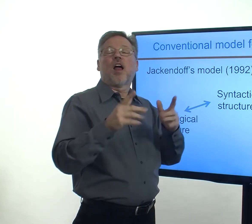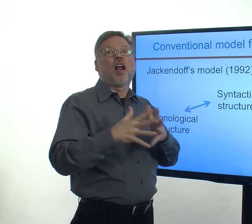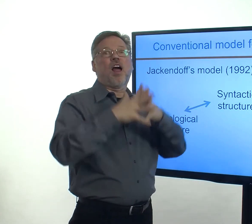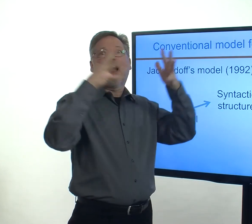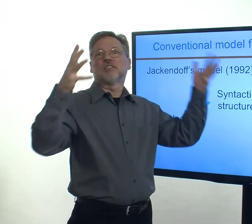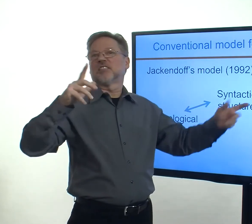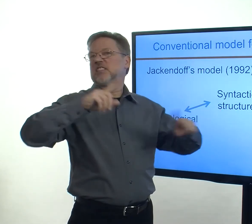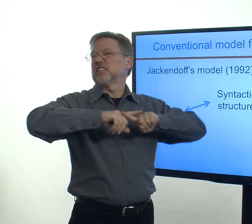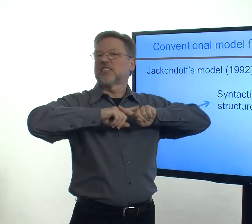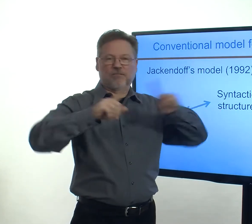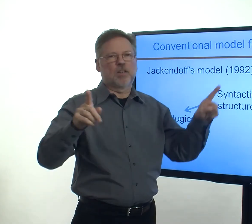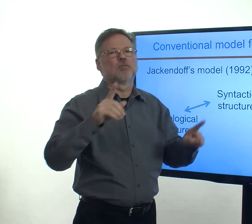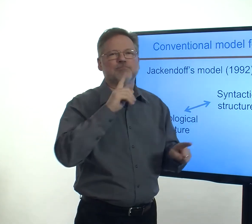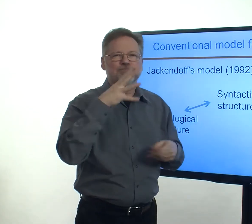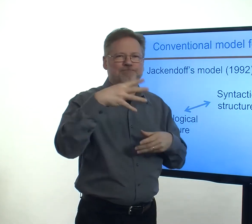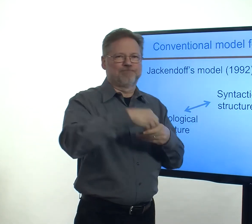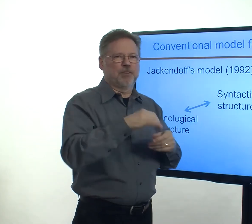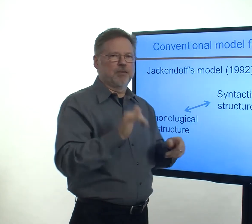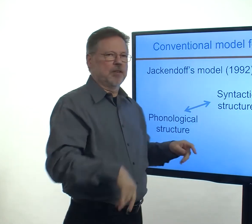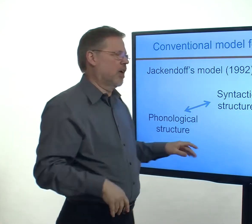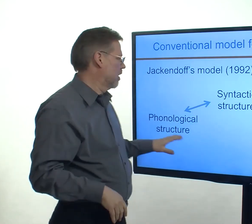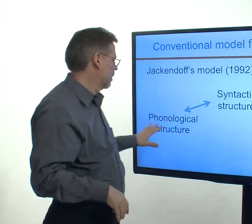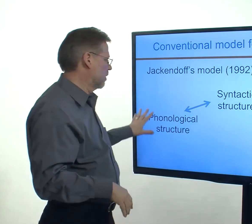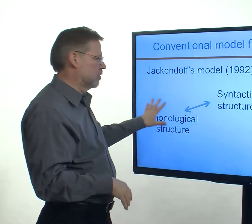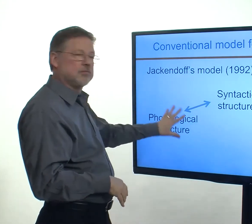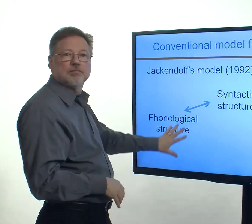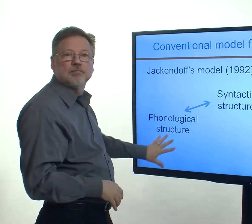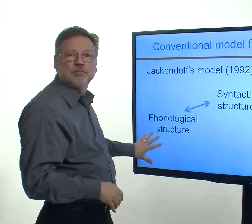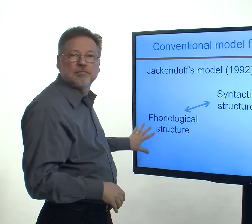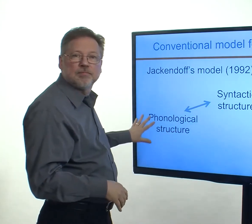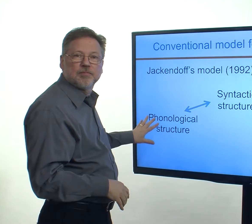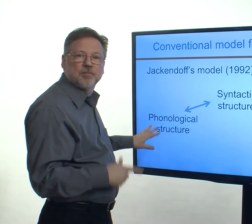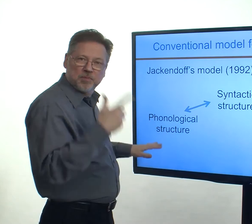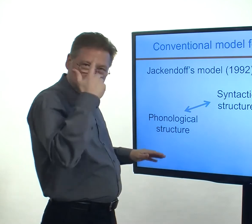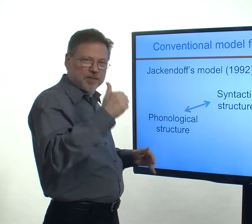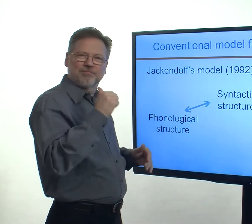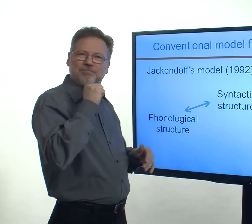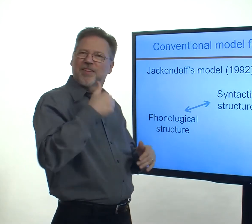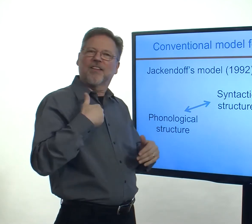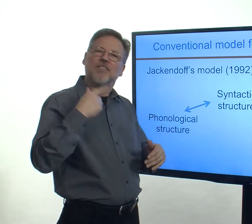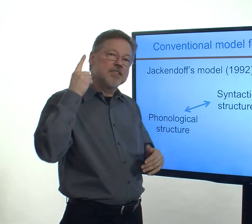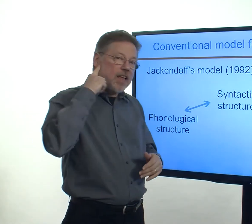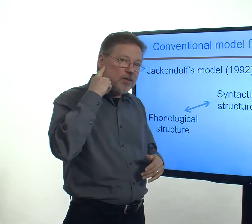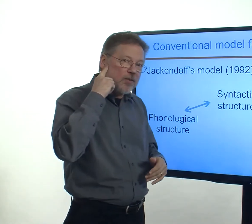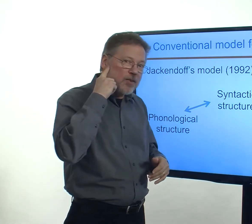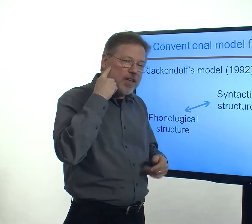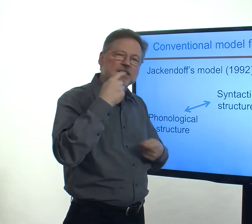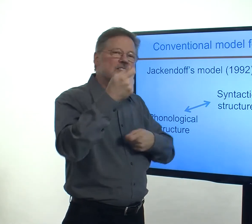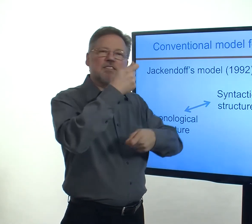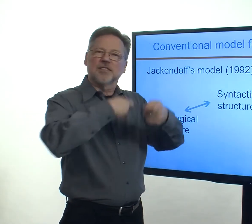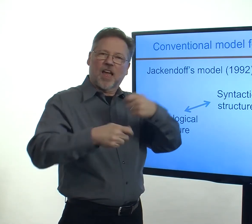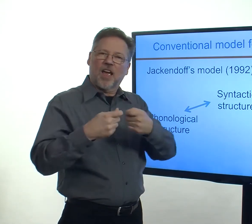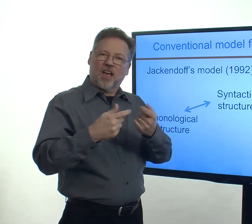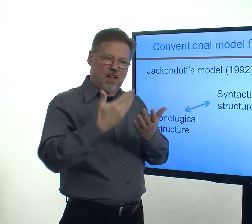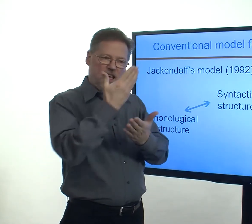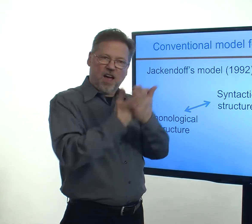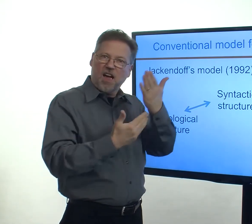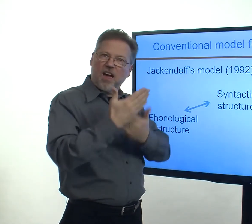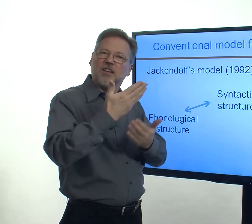While the area in which signed and spoken languages are radically different is in phonological structure, because we don't use sound. Instead, we